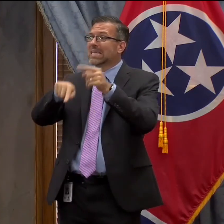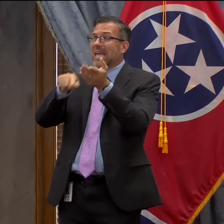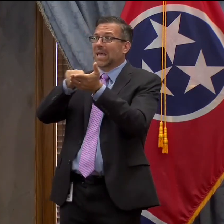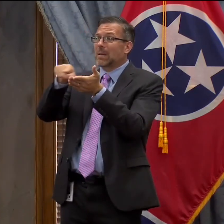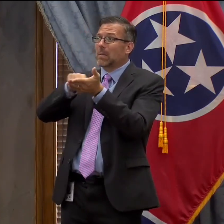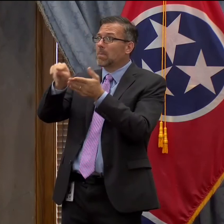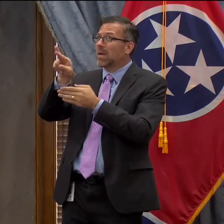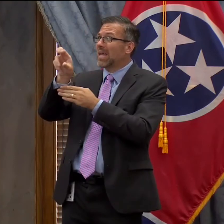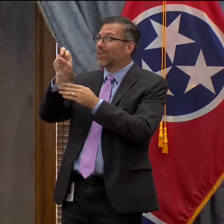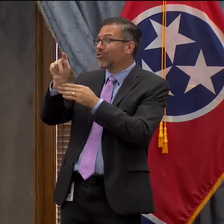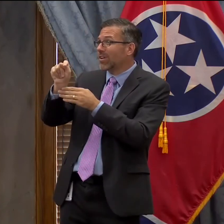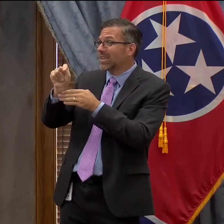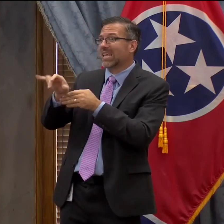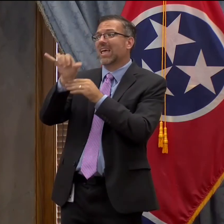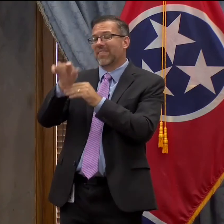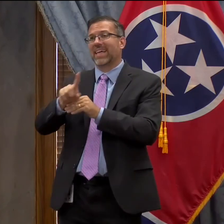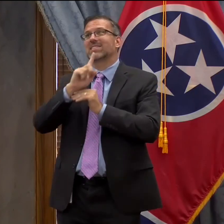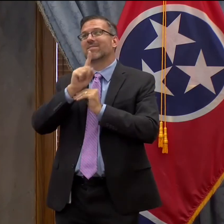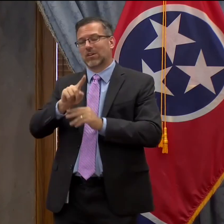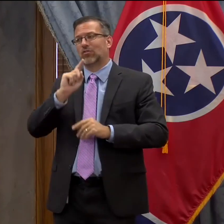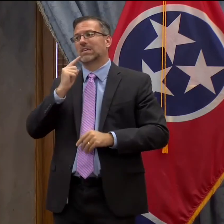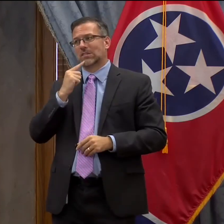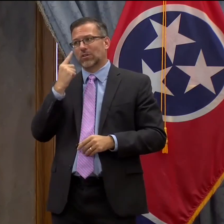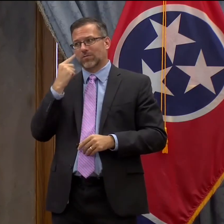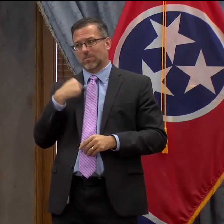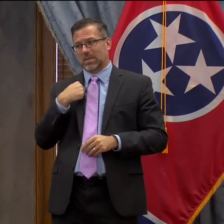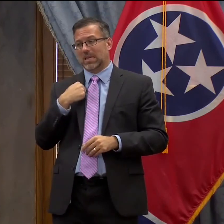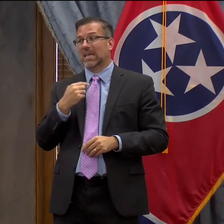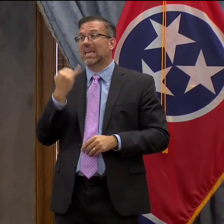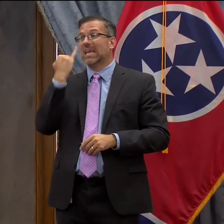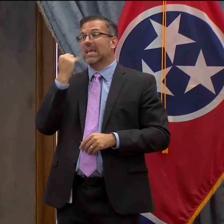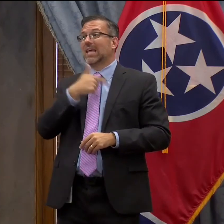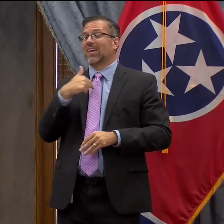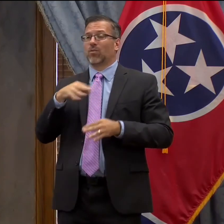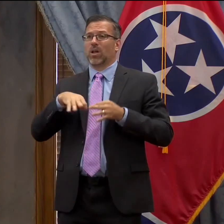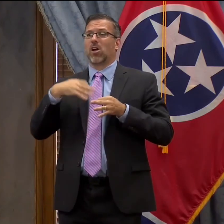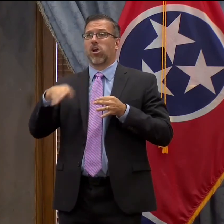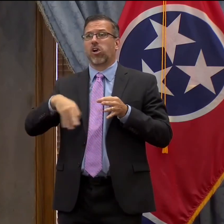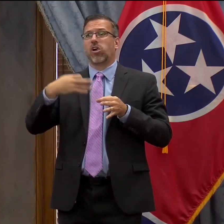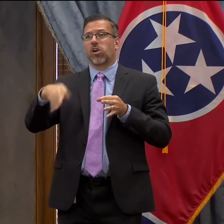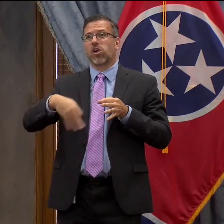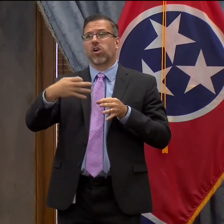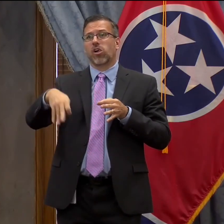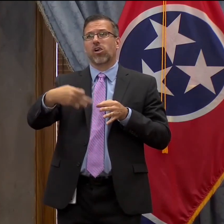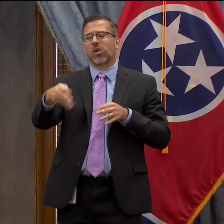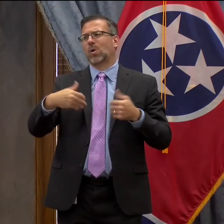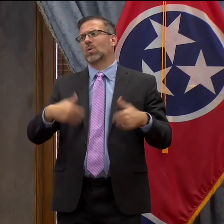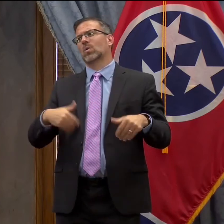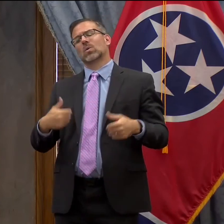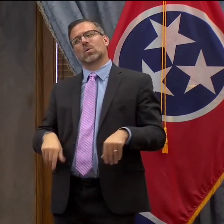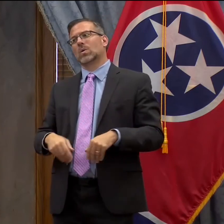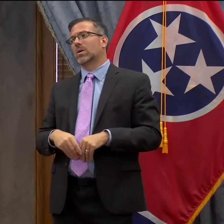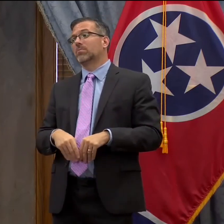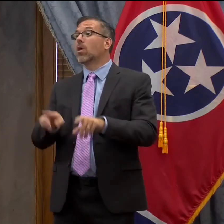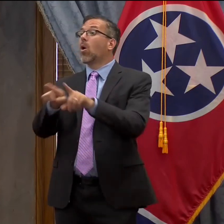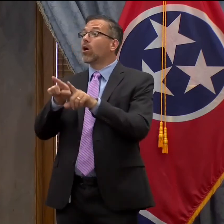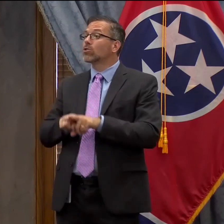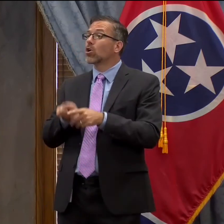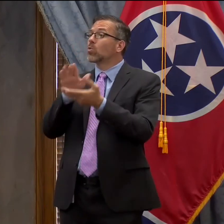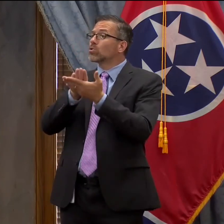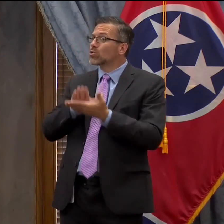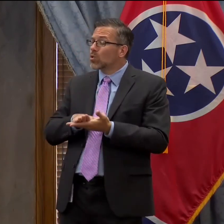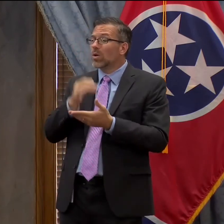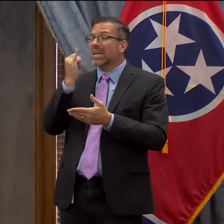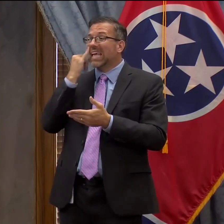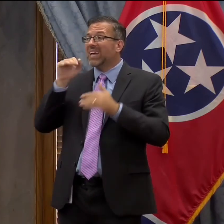That's very serious to me. And the longer that mounts up, I take it very seriously. The academic losses associated